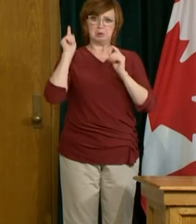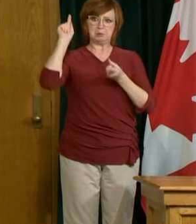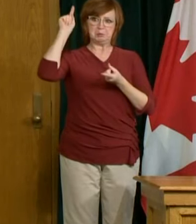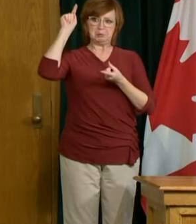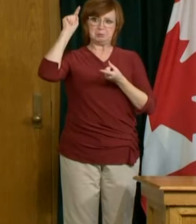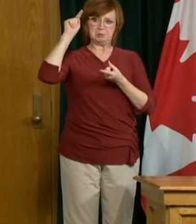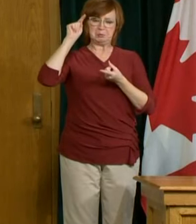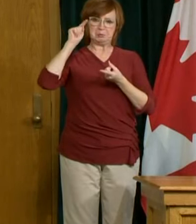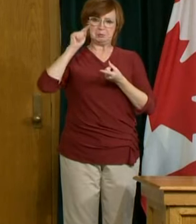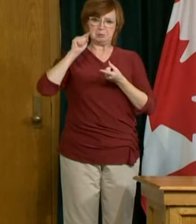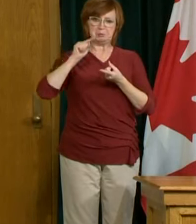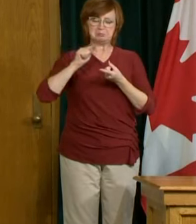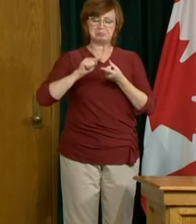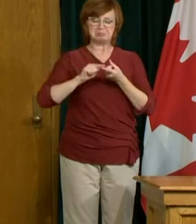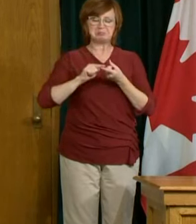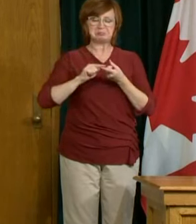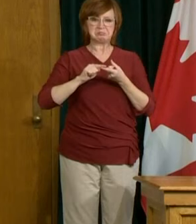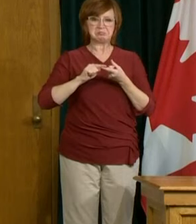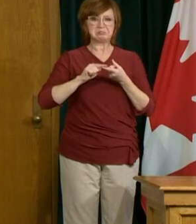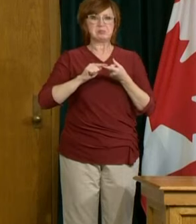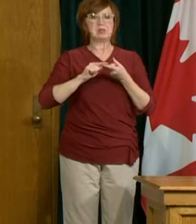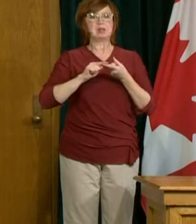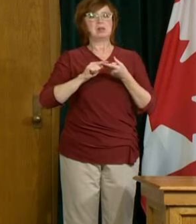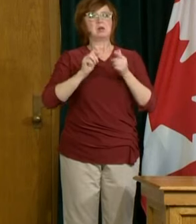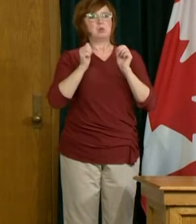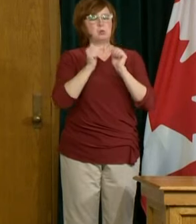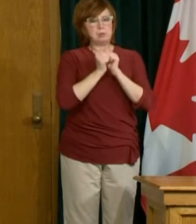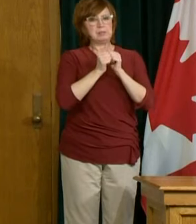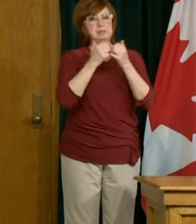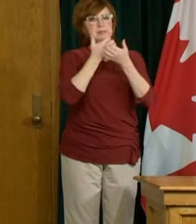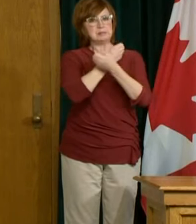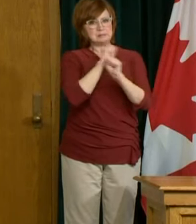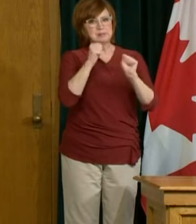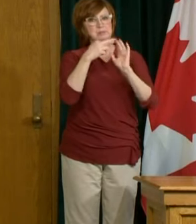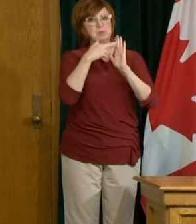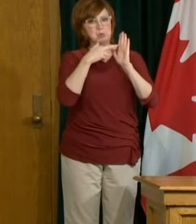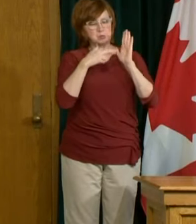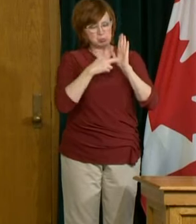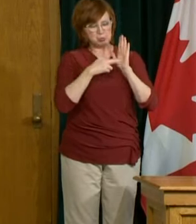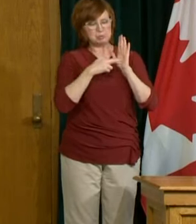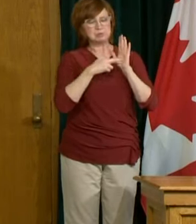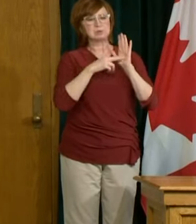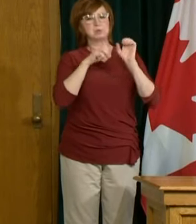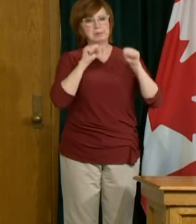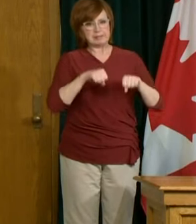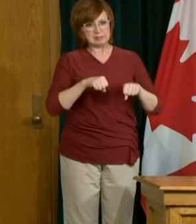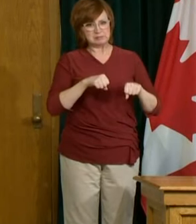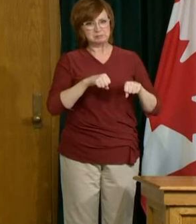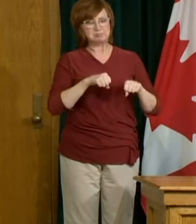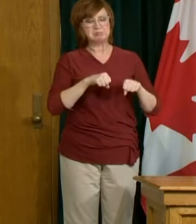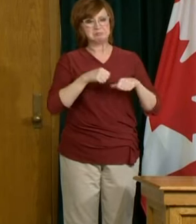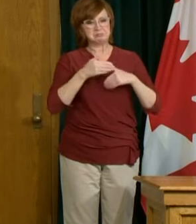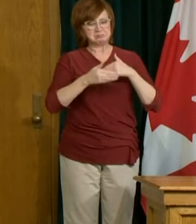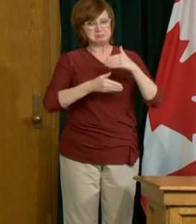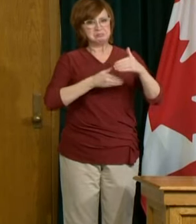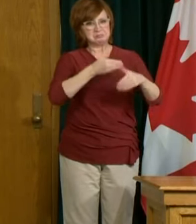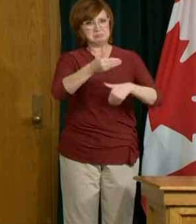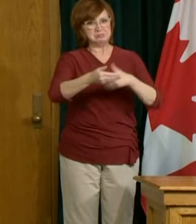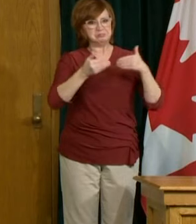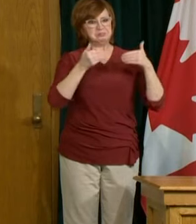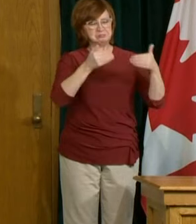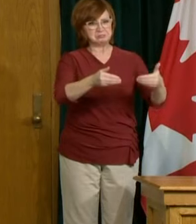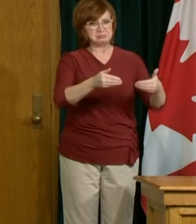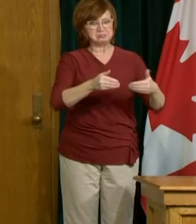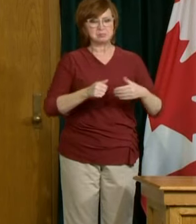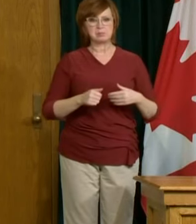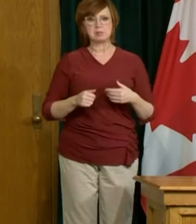include participating in an election. But of course, whenever elections are called, other provisions may apply based on the